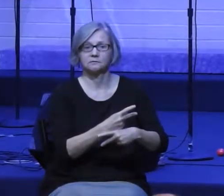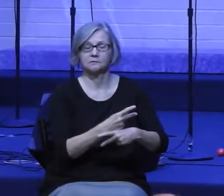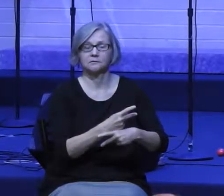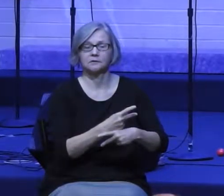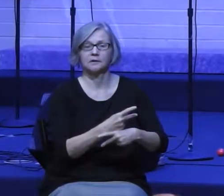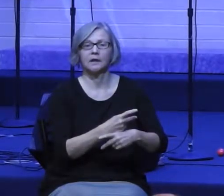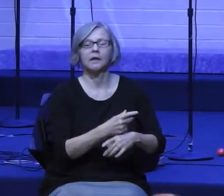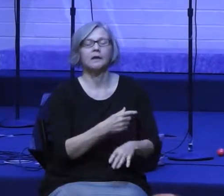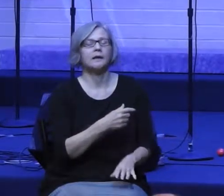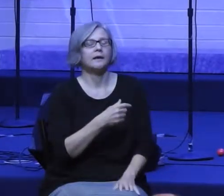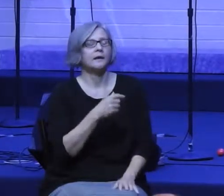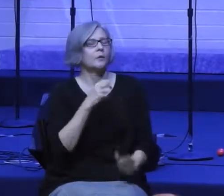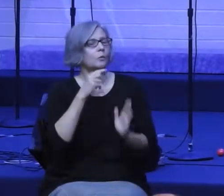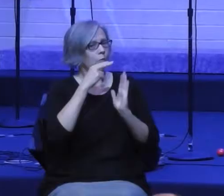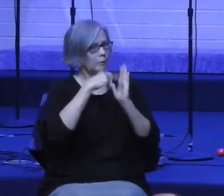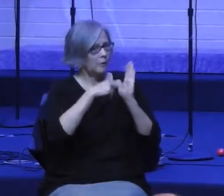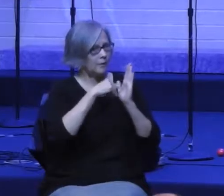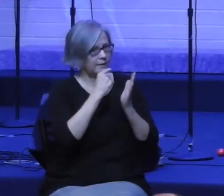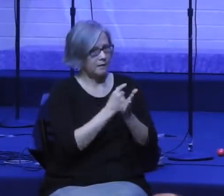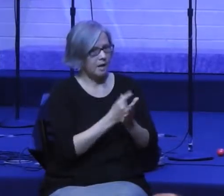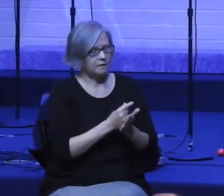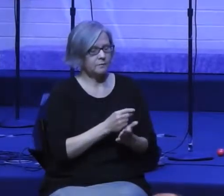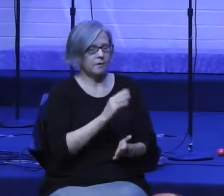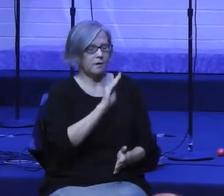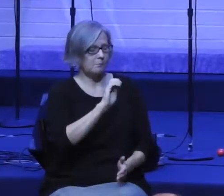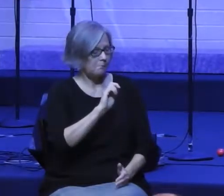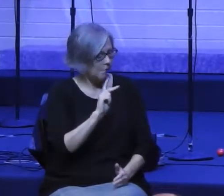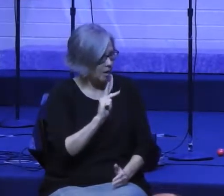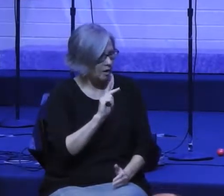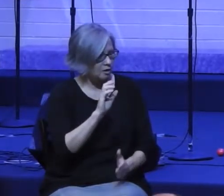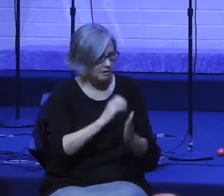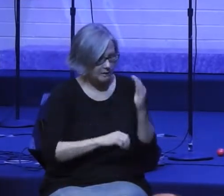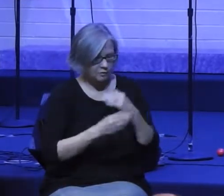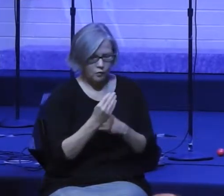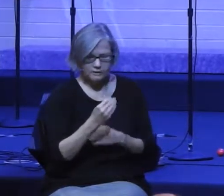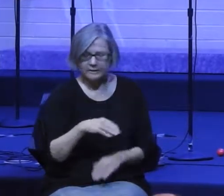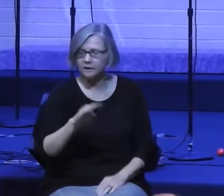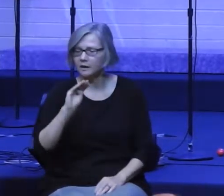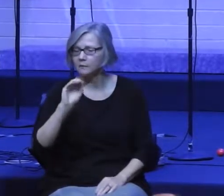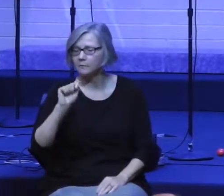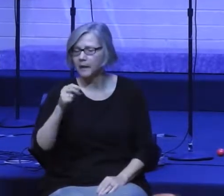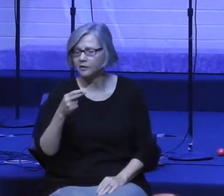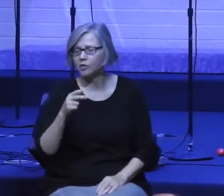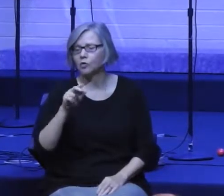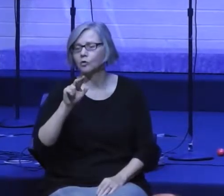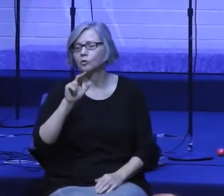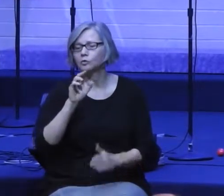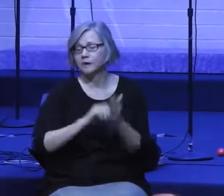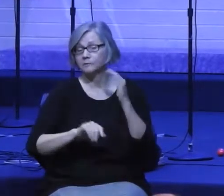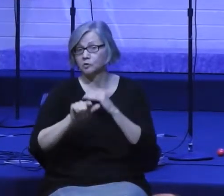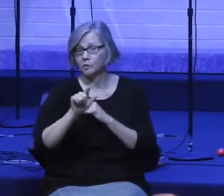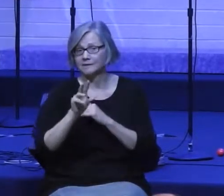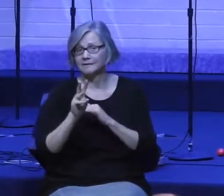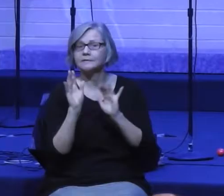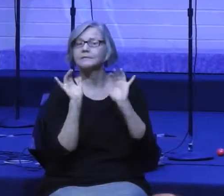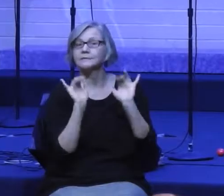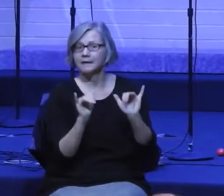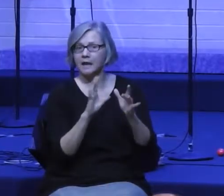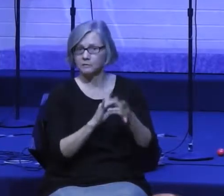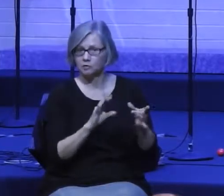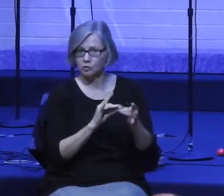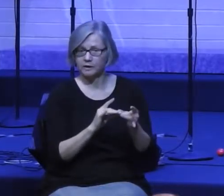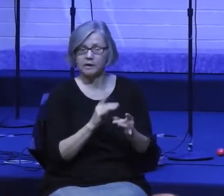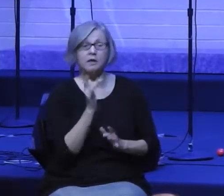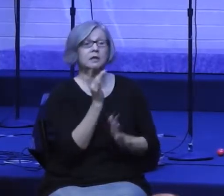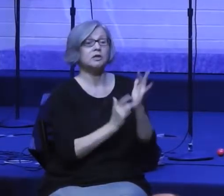We get it a couple times in the Gospels. Mark chapter 14 or Matthew 26, it's the same story. Jesus had